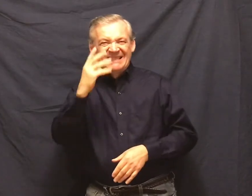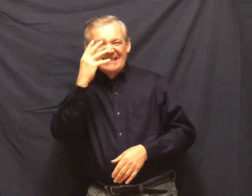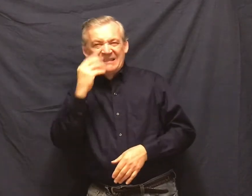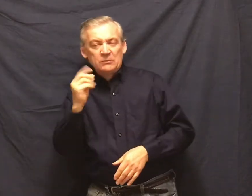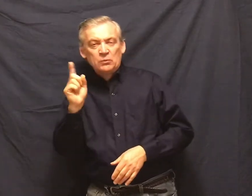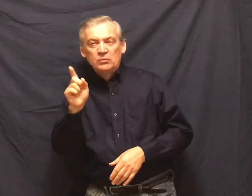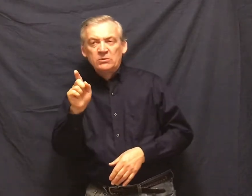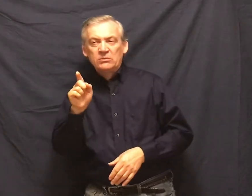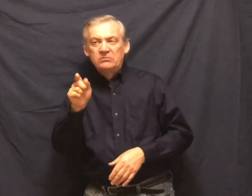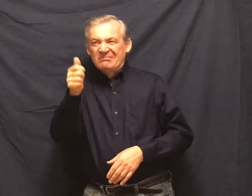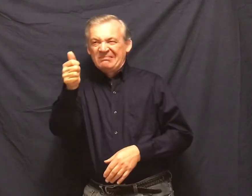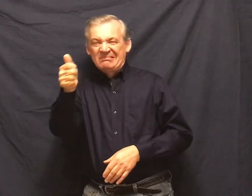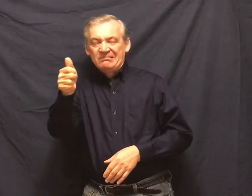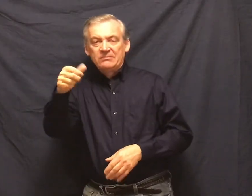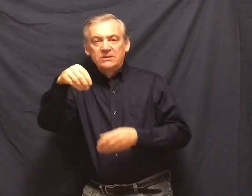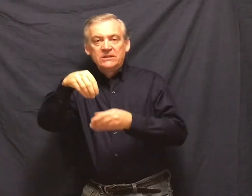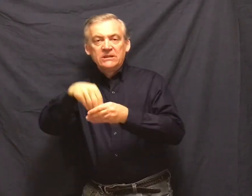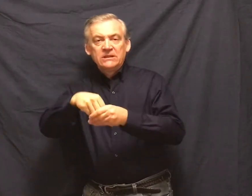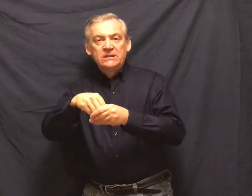A little shed that leaned off the wall from the barn.